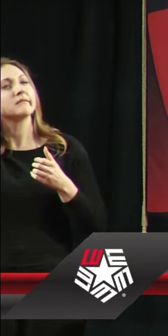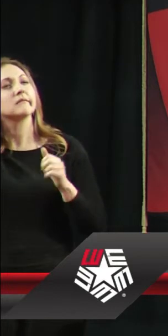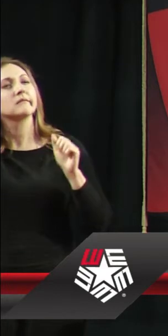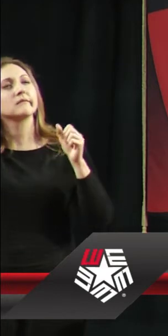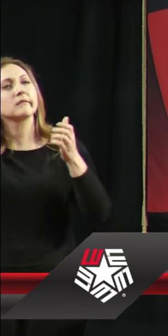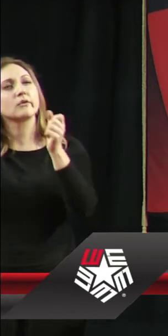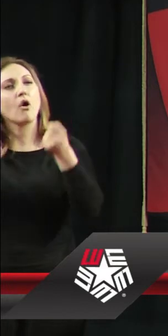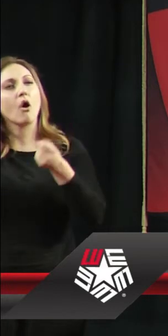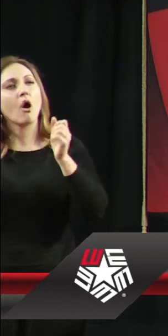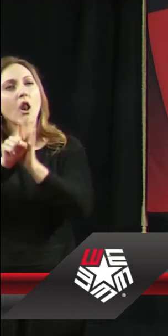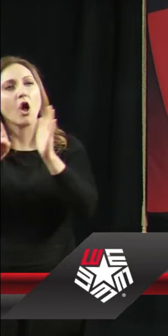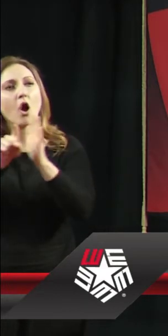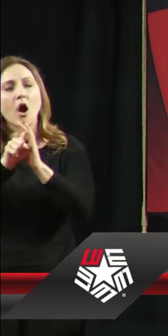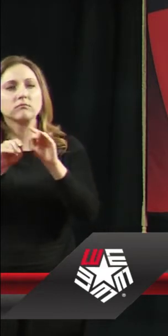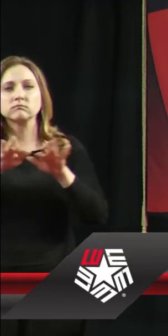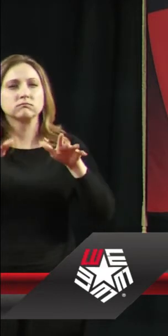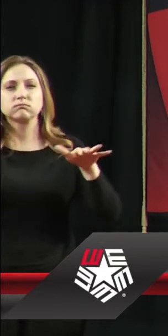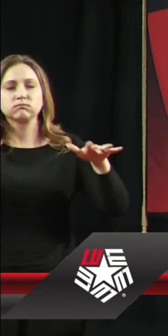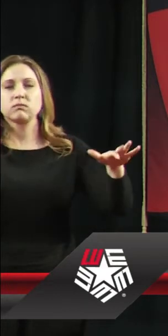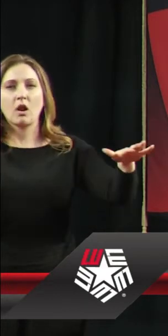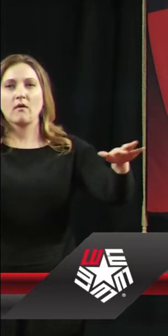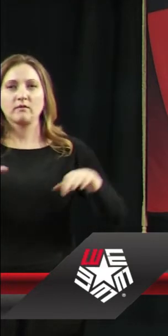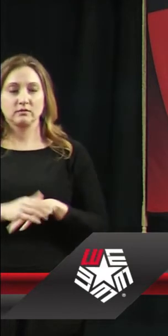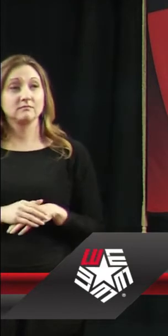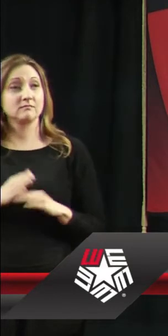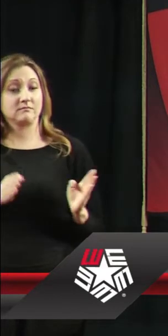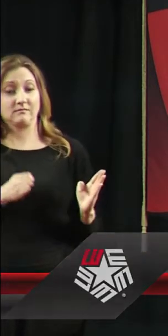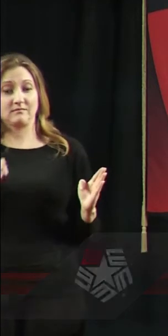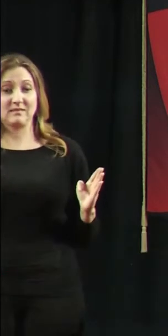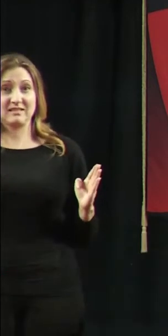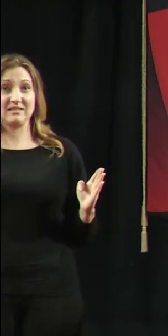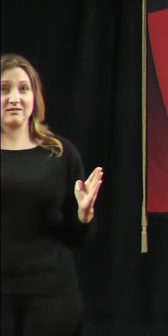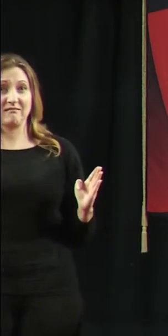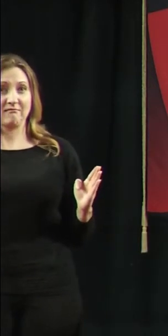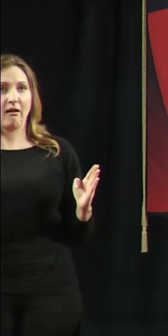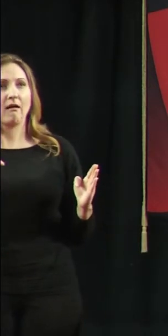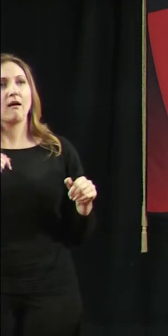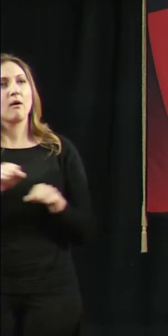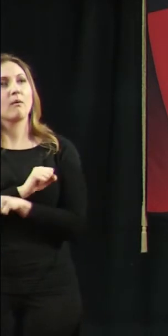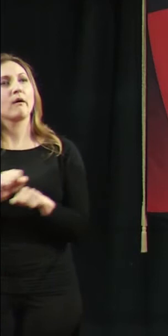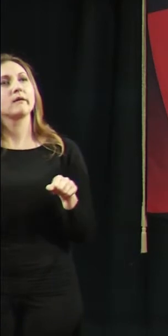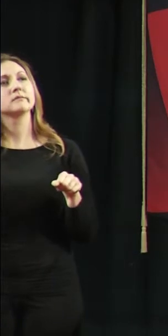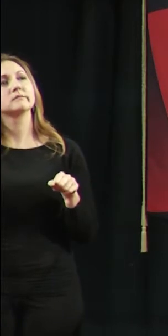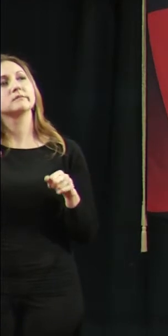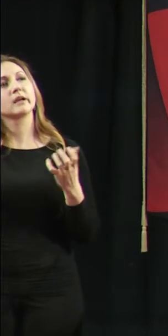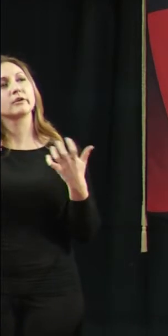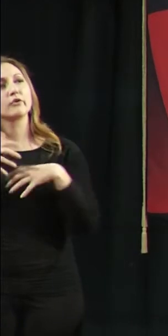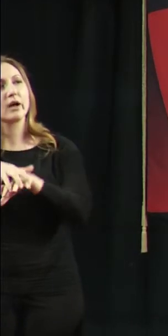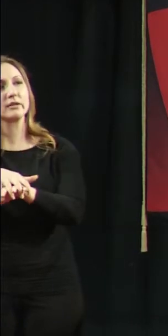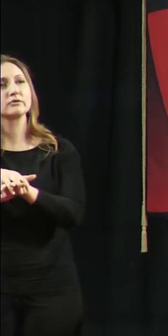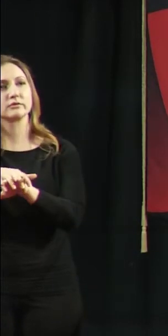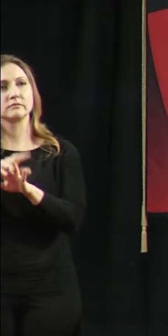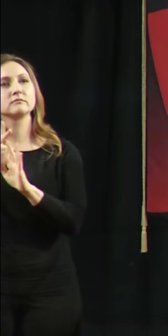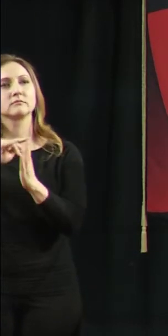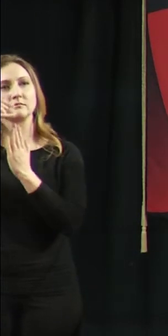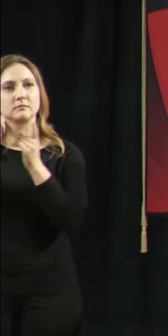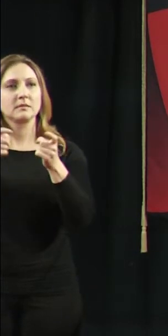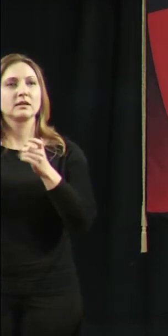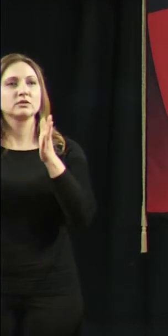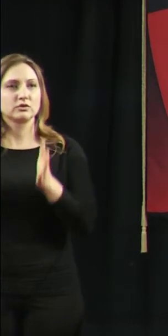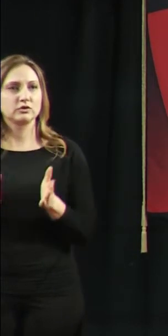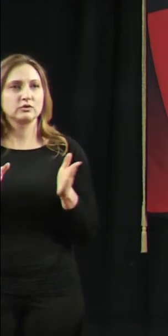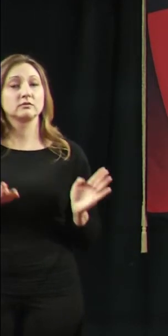California. And over the next 6 years, I worked as an integration project manager and eventually the